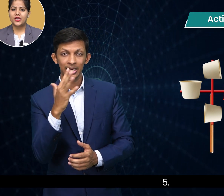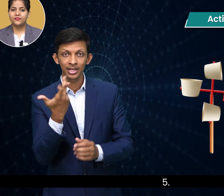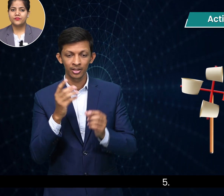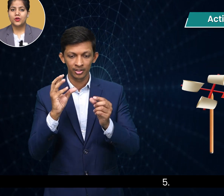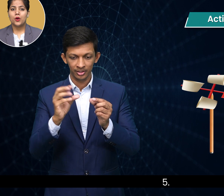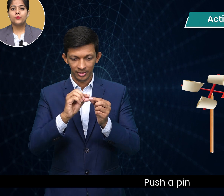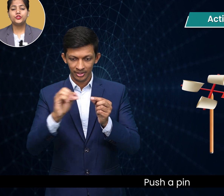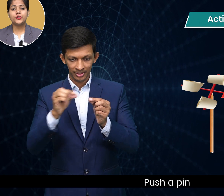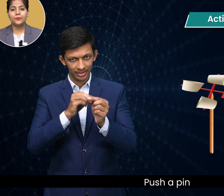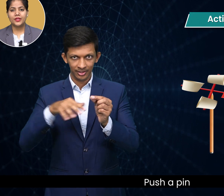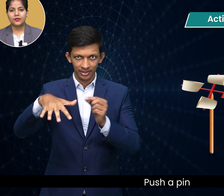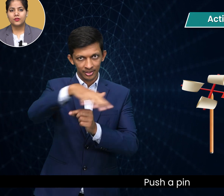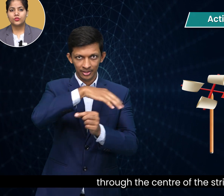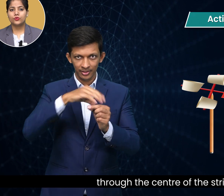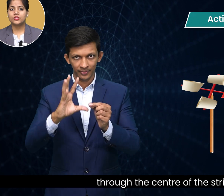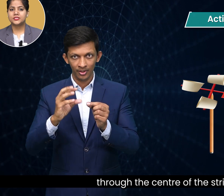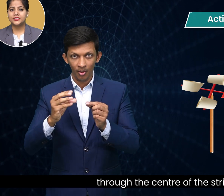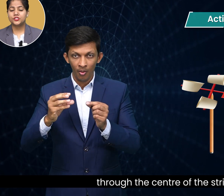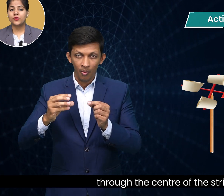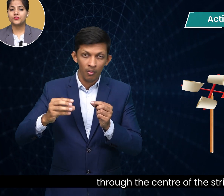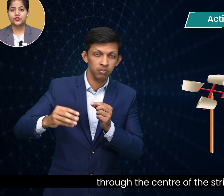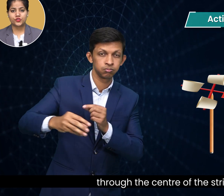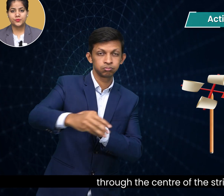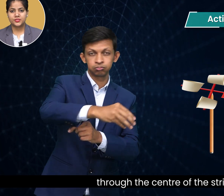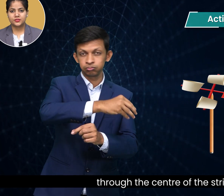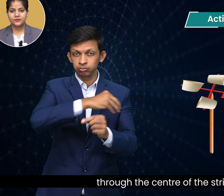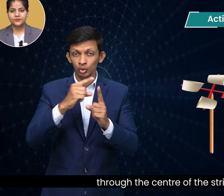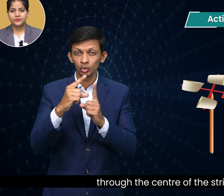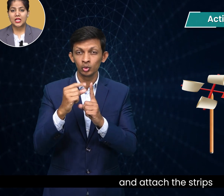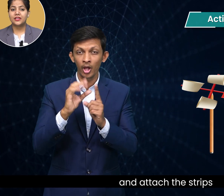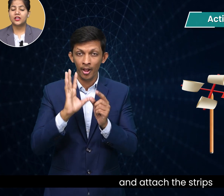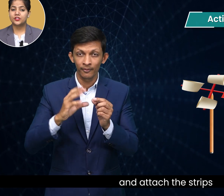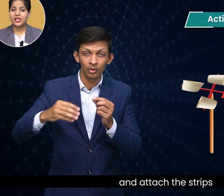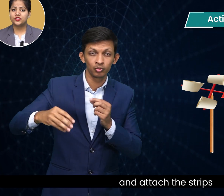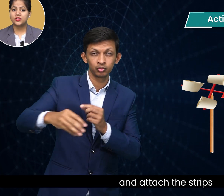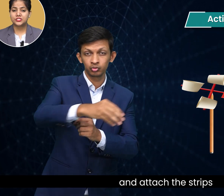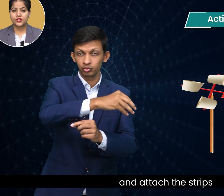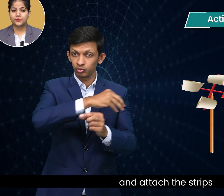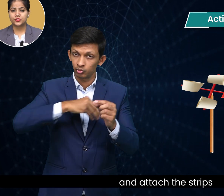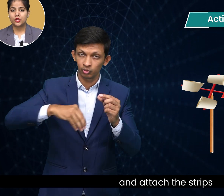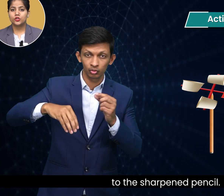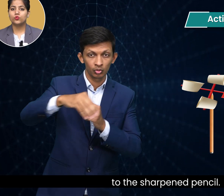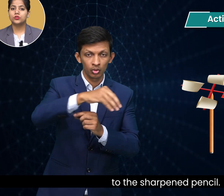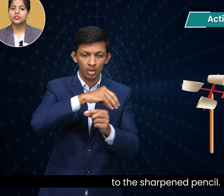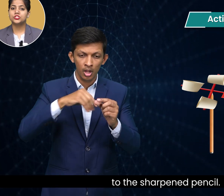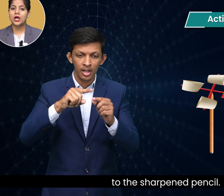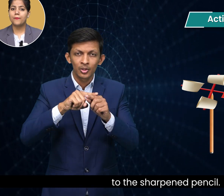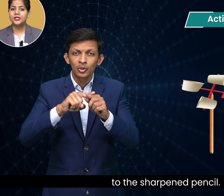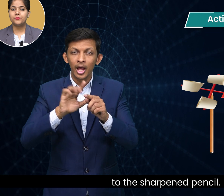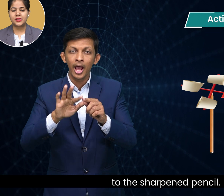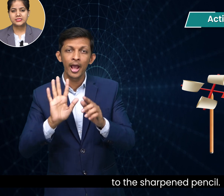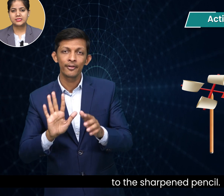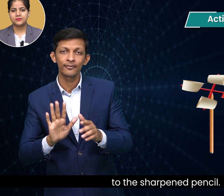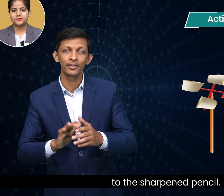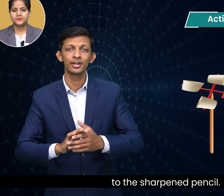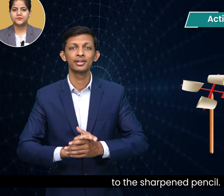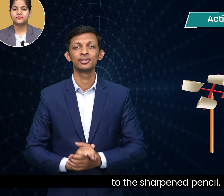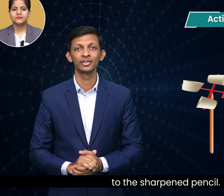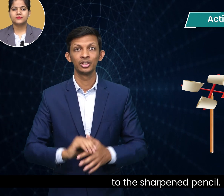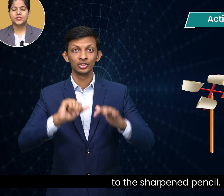Number 5. Push a pin through the center of the strips and attach the strips toward the sharpened